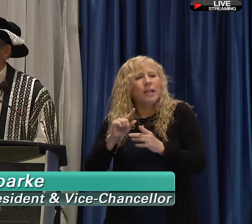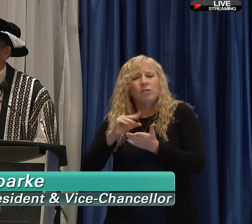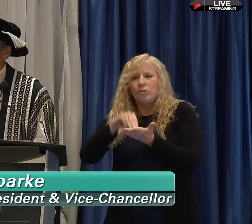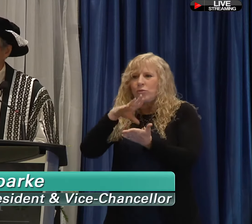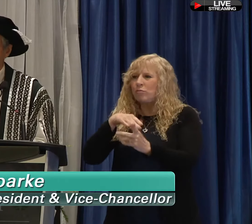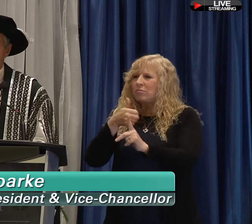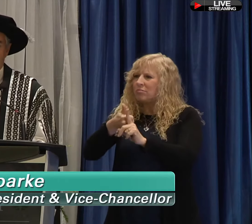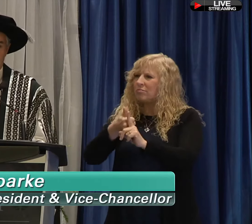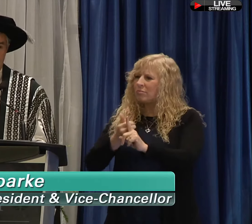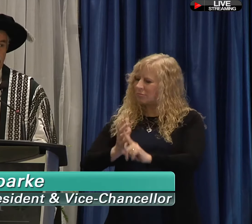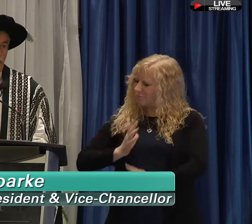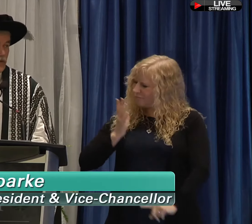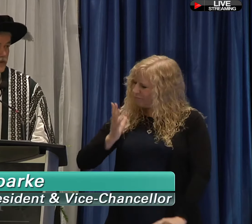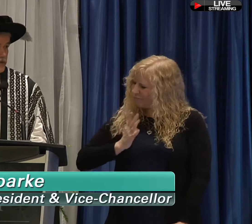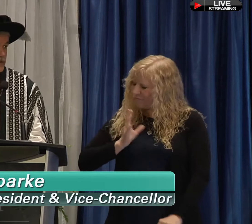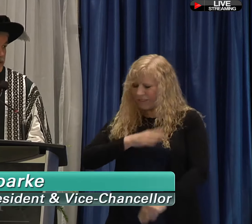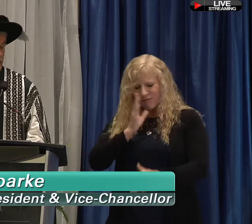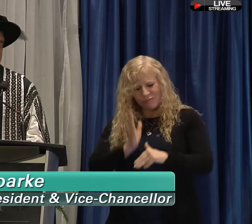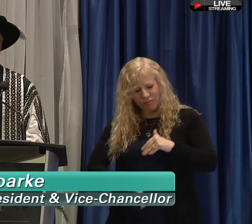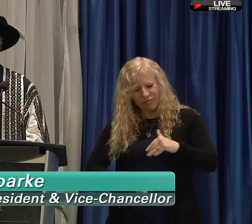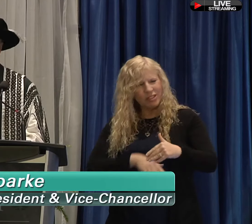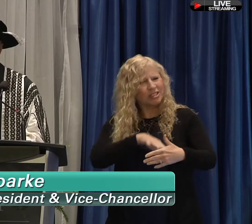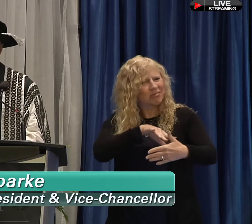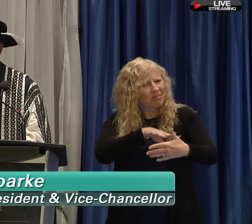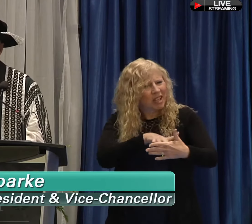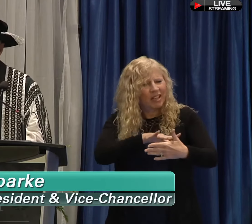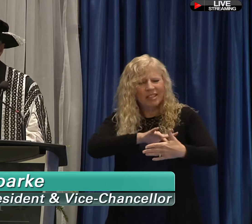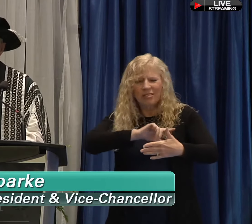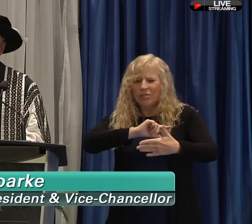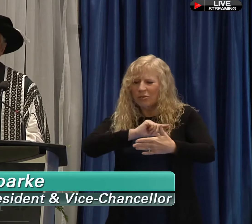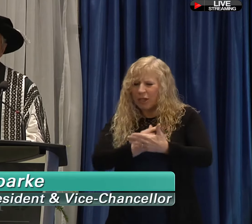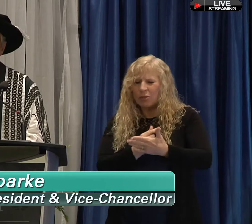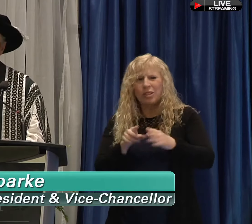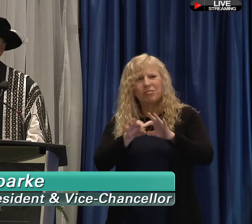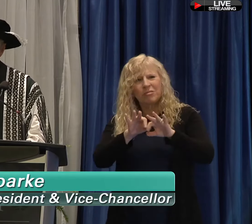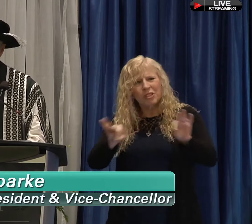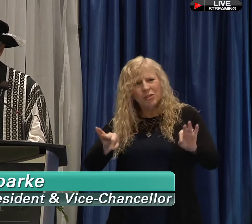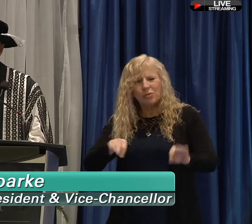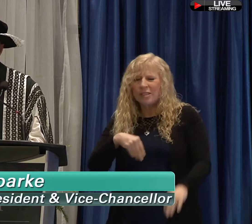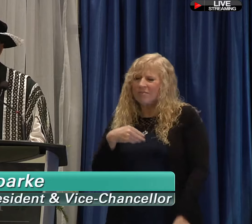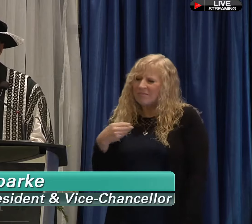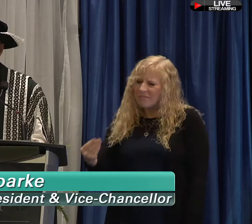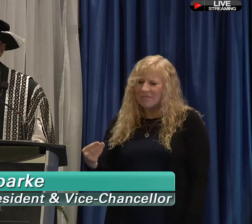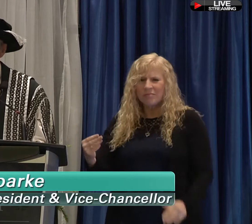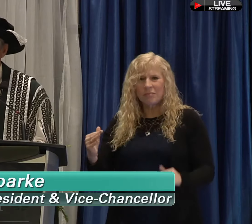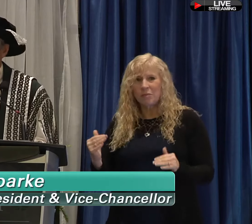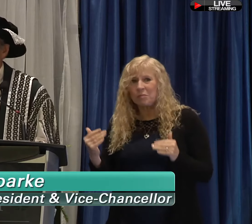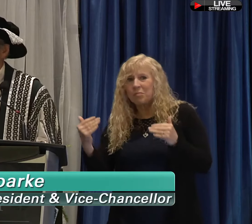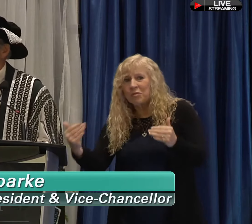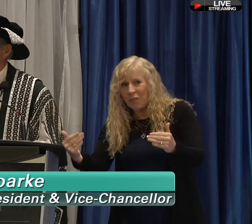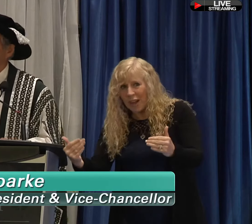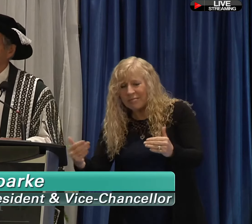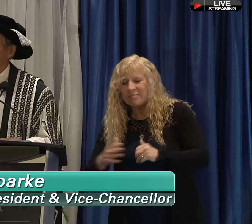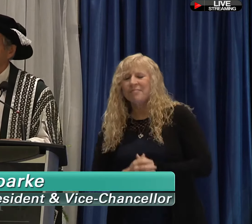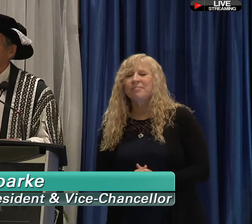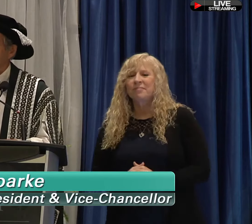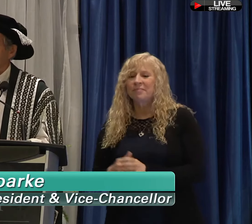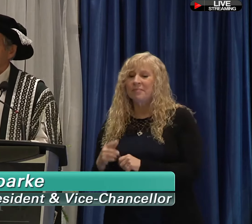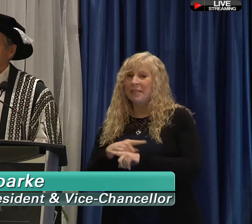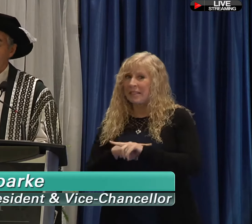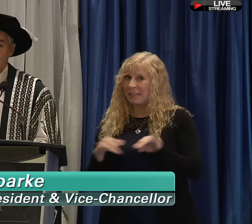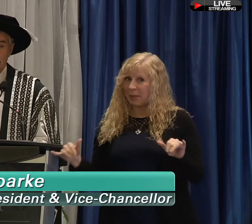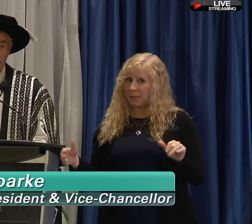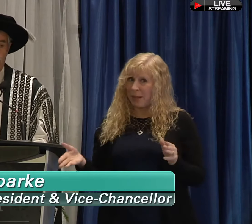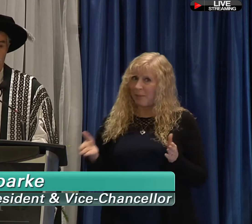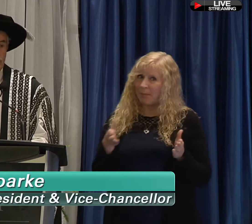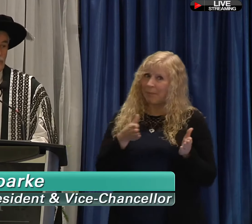students officially complete all their studies for their degrees and move on to other things. At the same